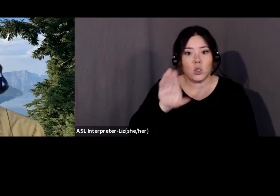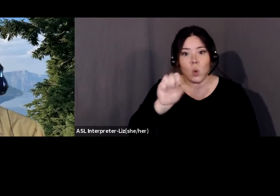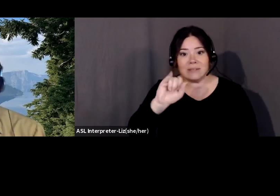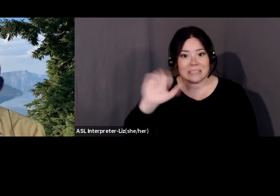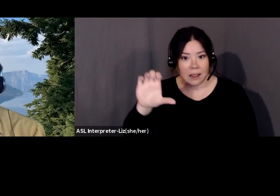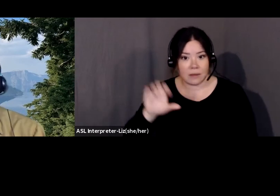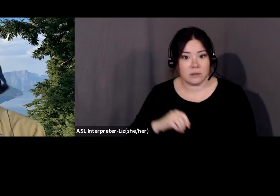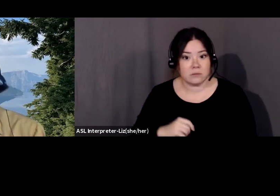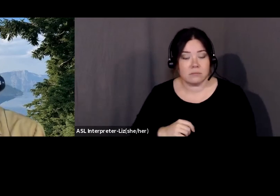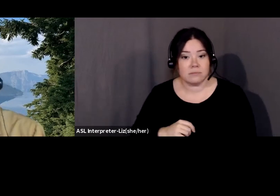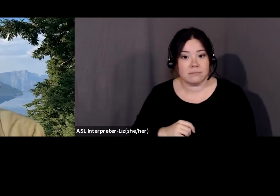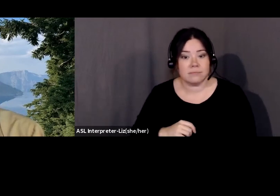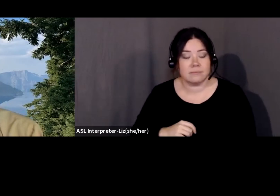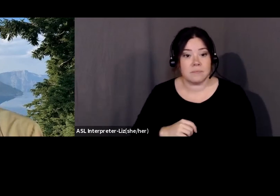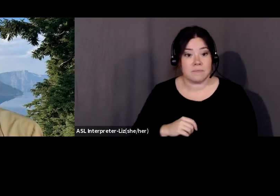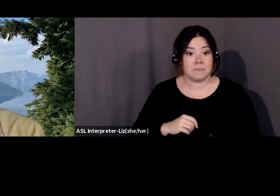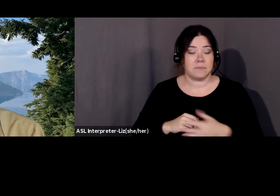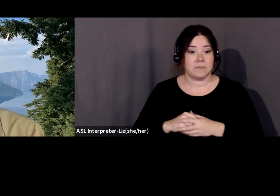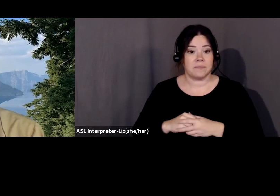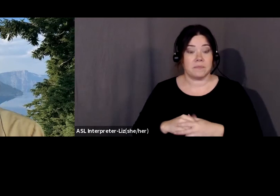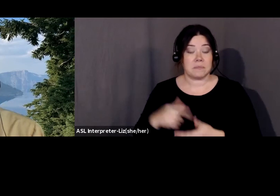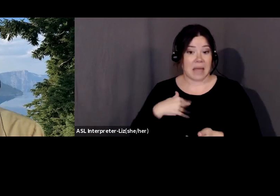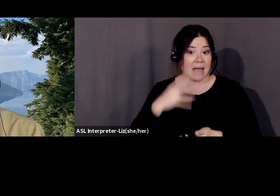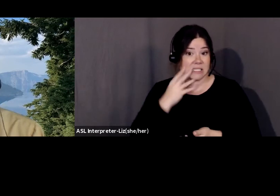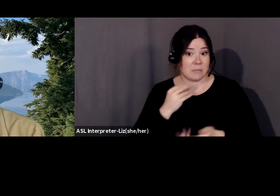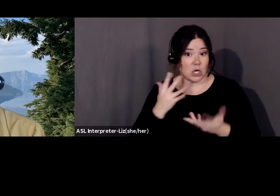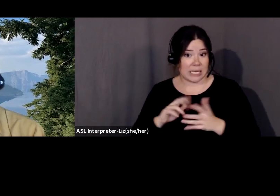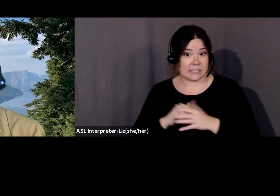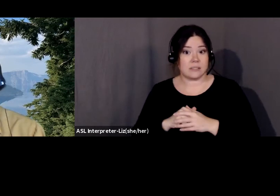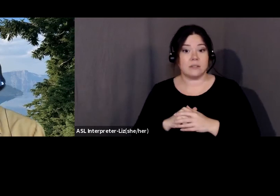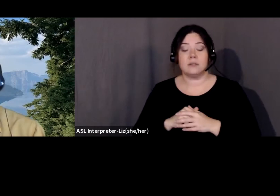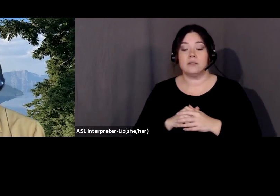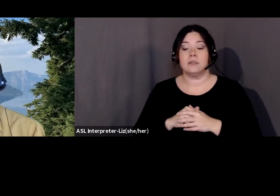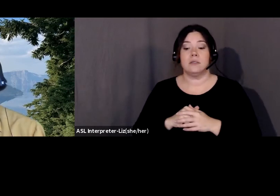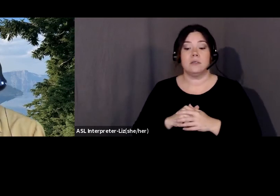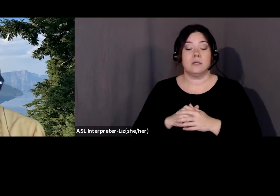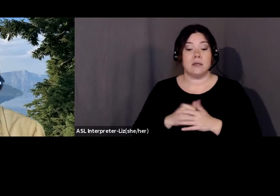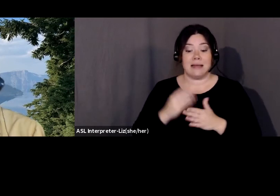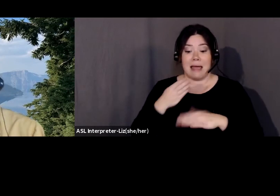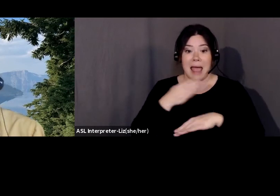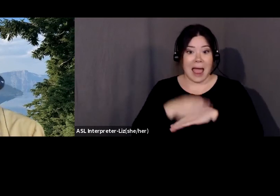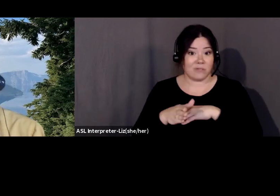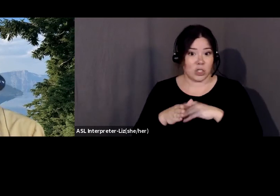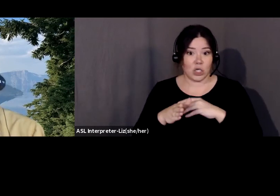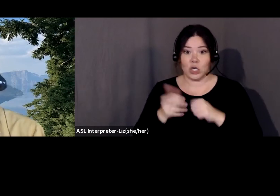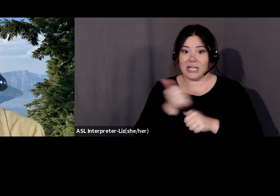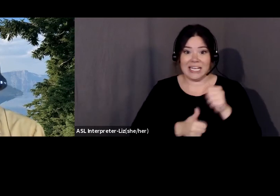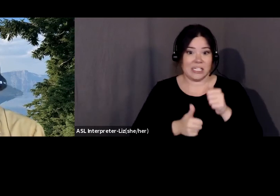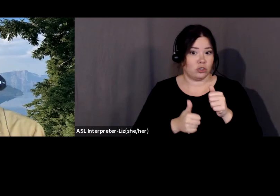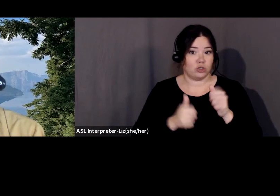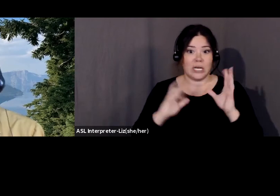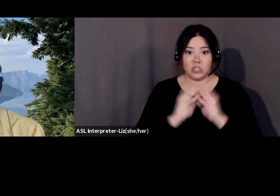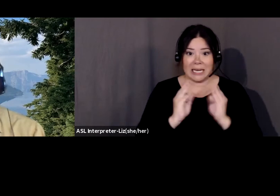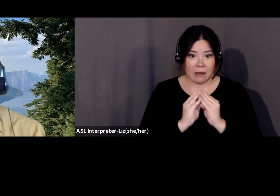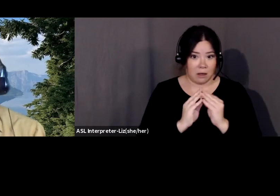I've had individuals that I've done this with that at the end of every agenda, or at the start of every agenda and at the end of